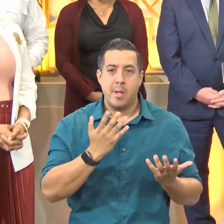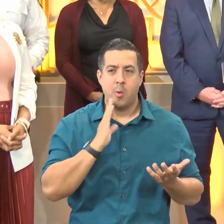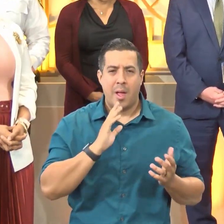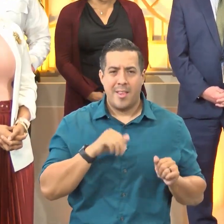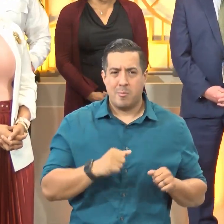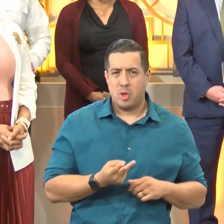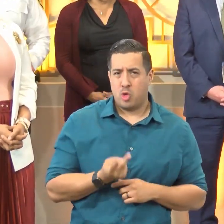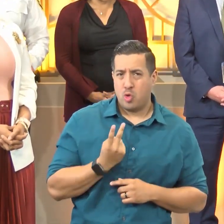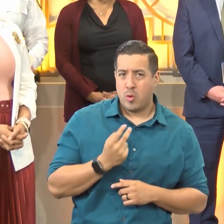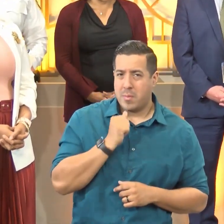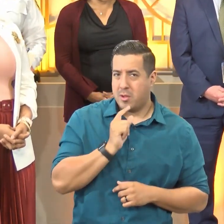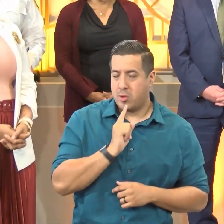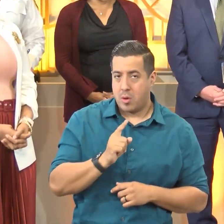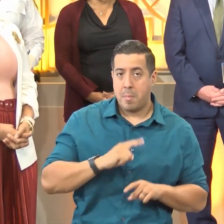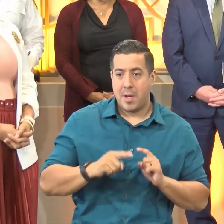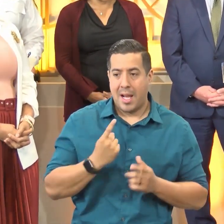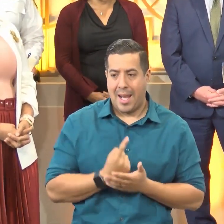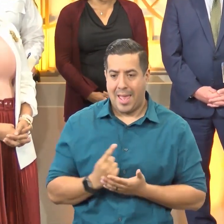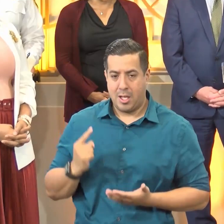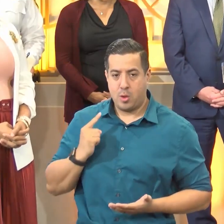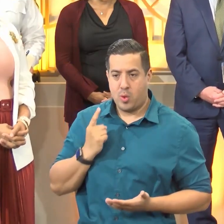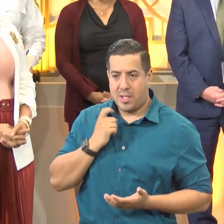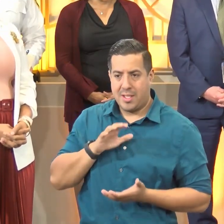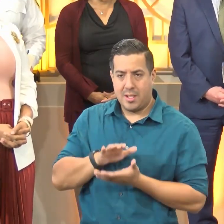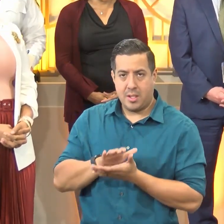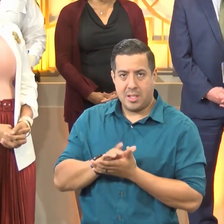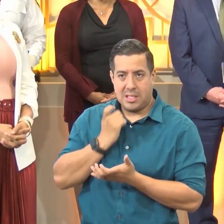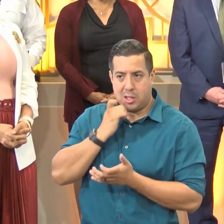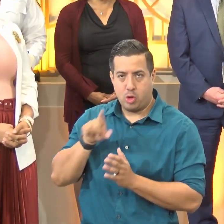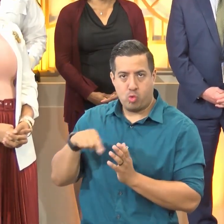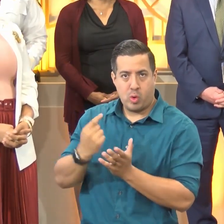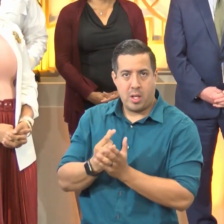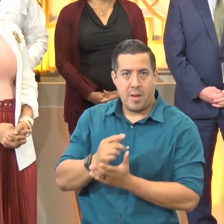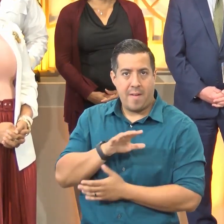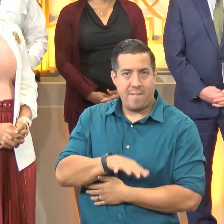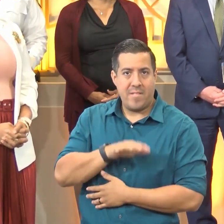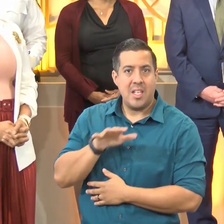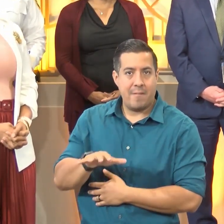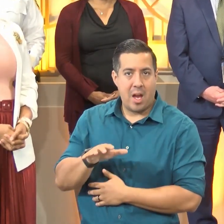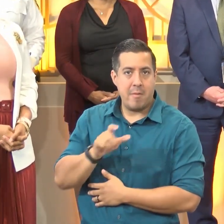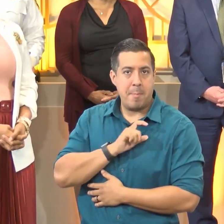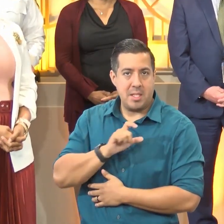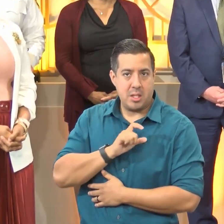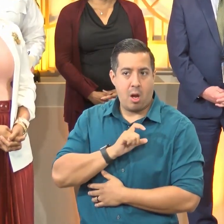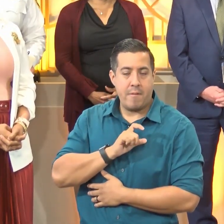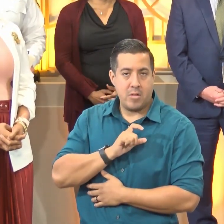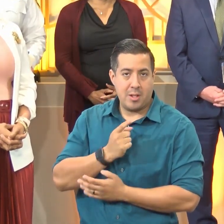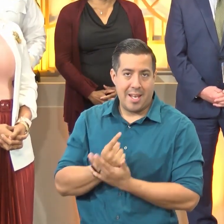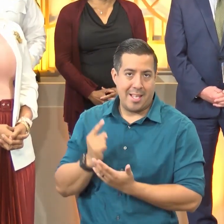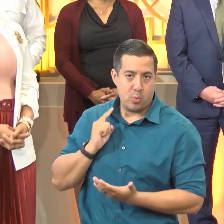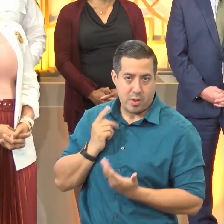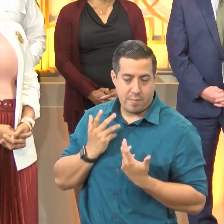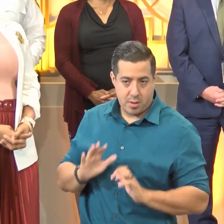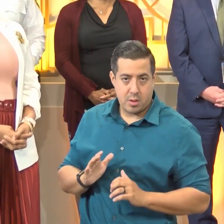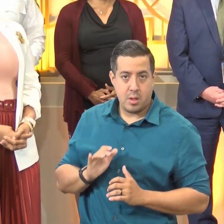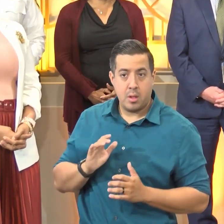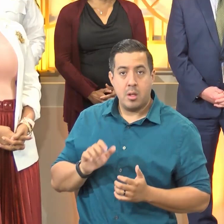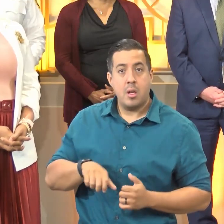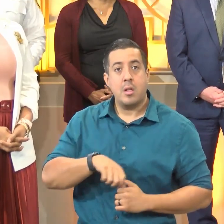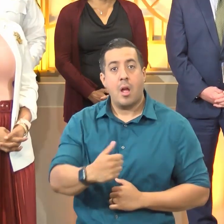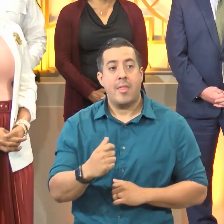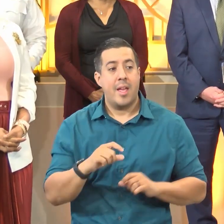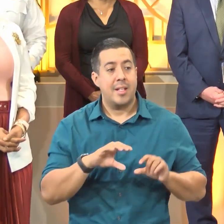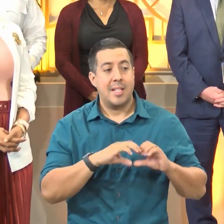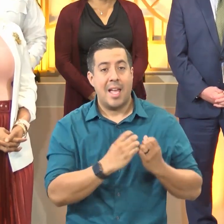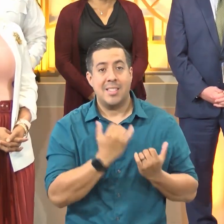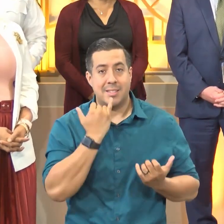they're 1. Just last week, that was a cadet class that graduated 55 police officers last week, and there's another cadet class